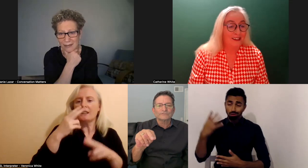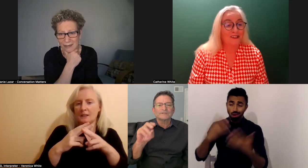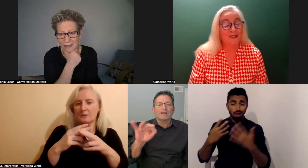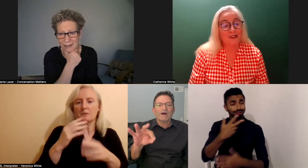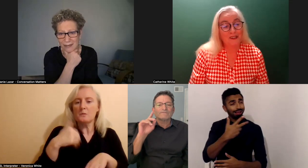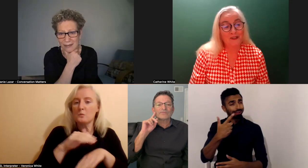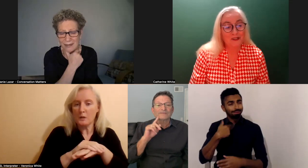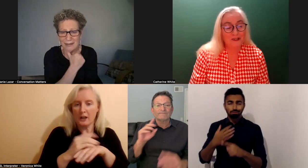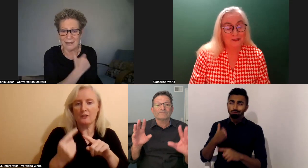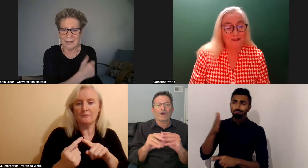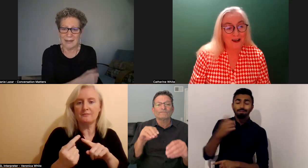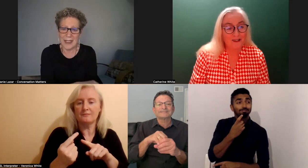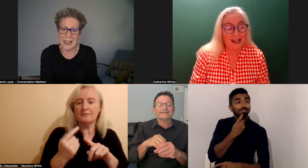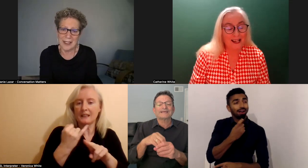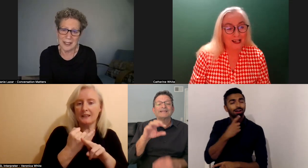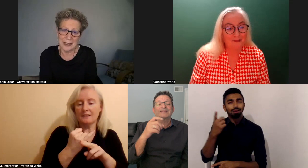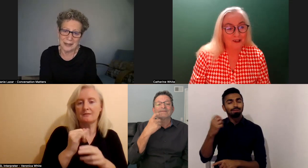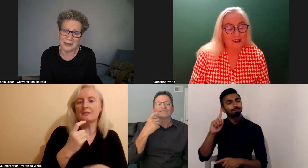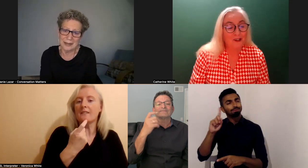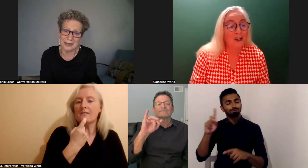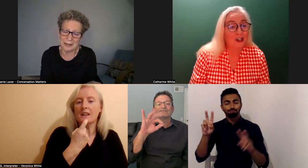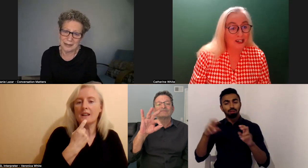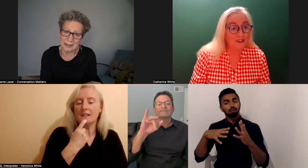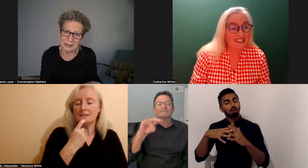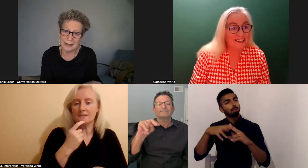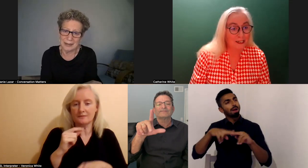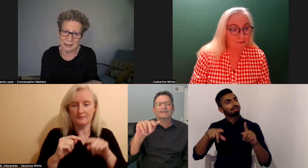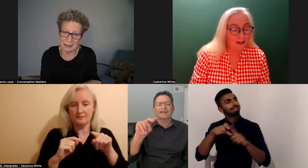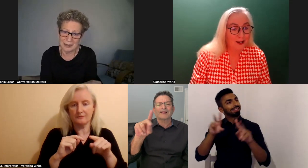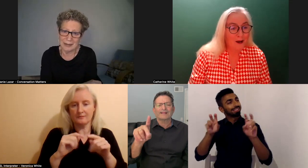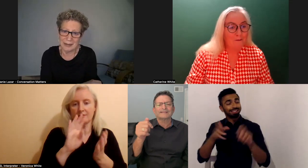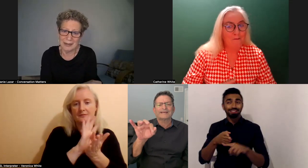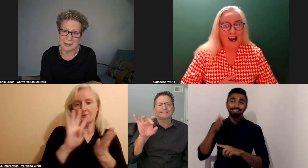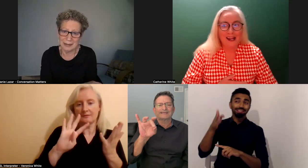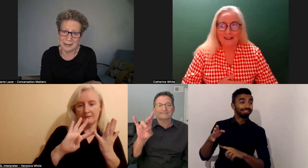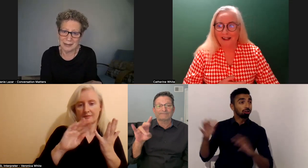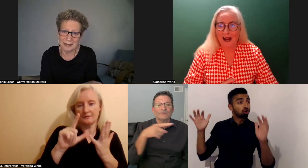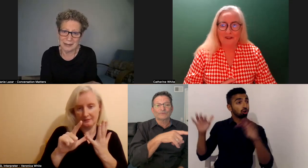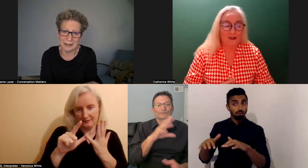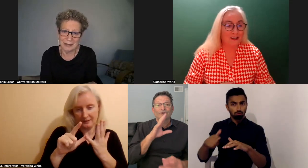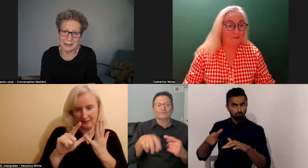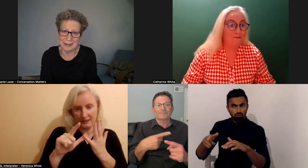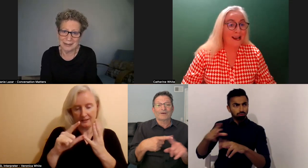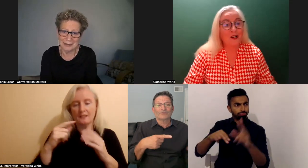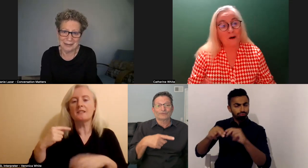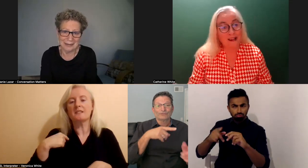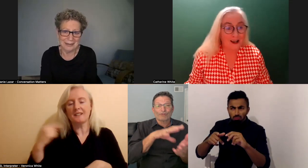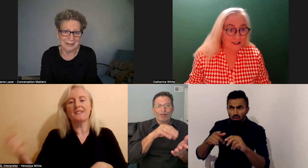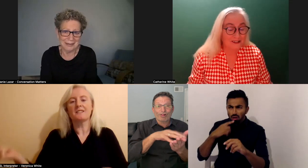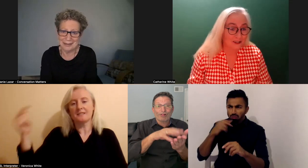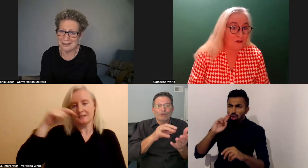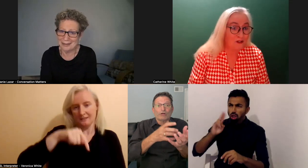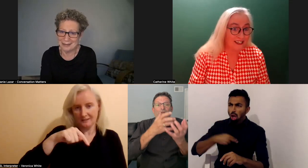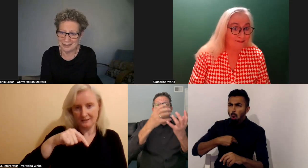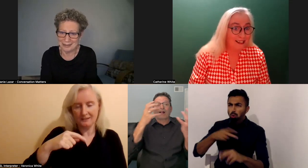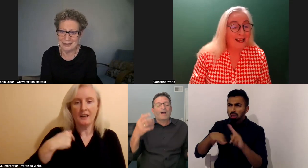1987. So you talked about your learning was steep. I would call it my coming